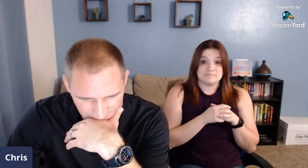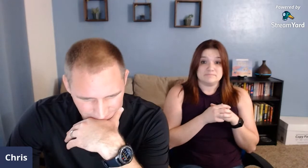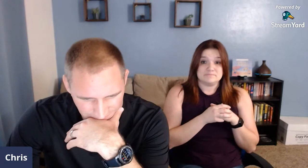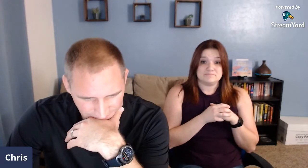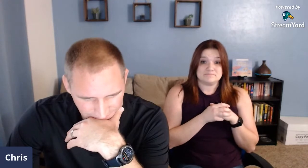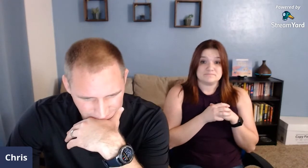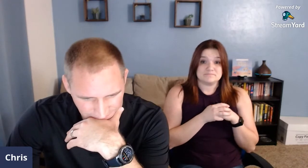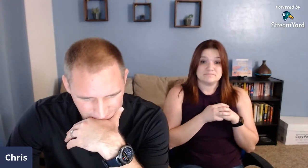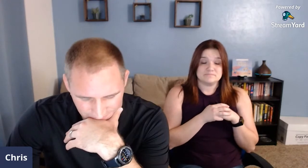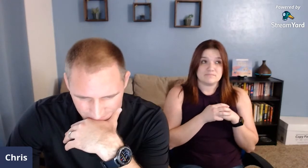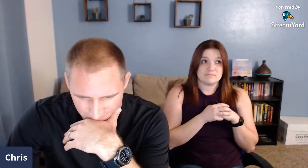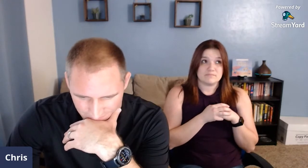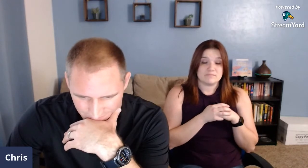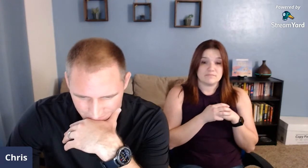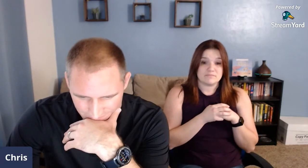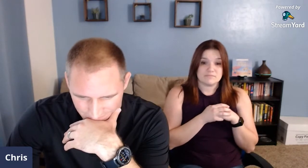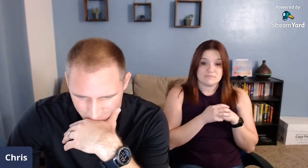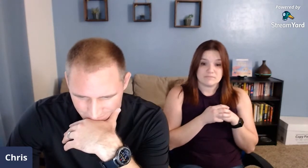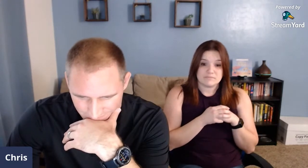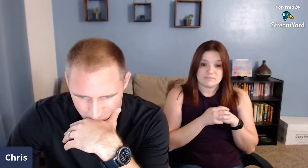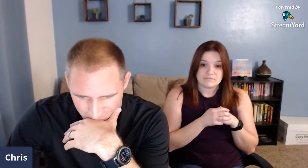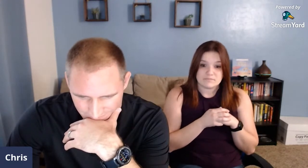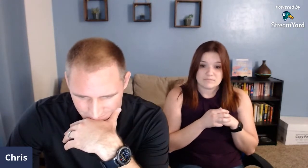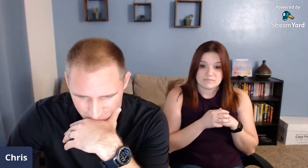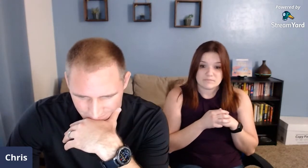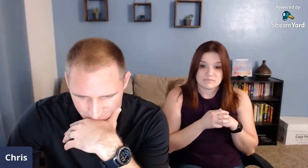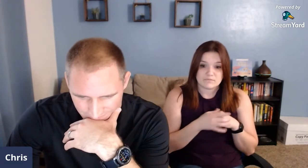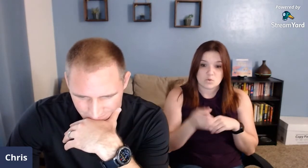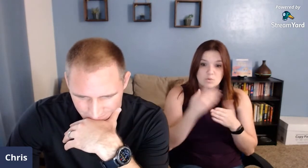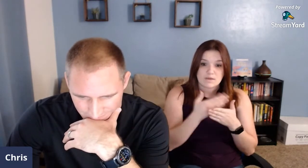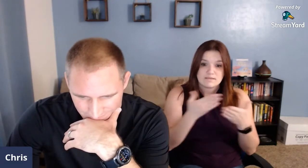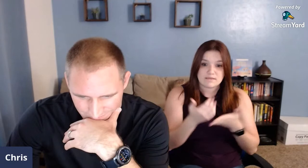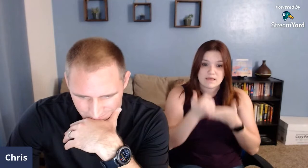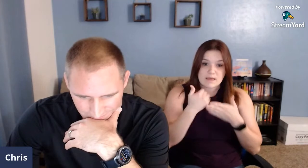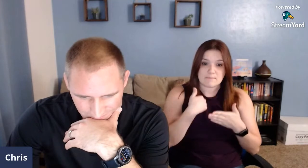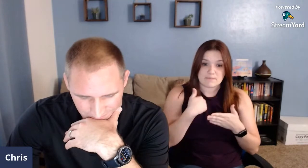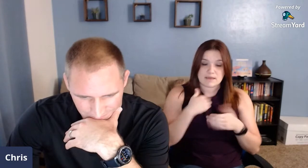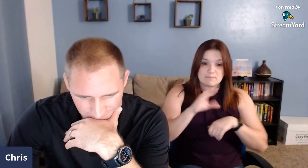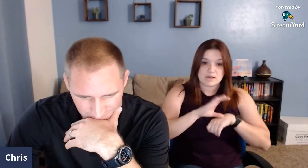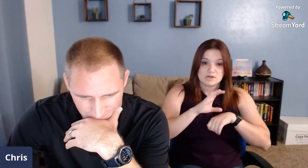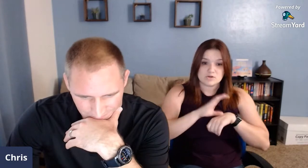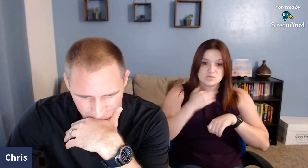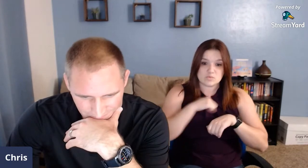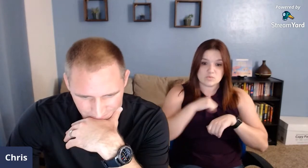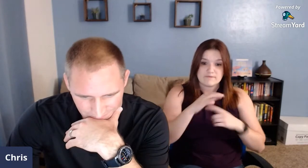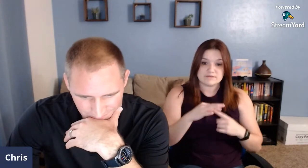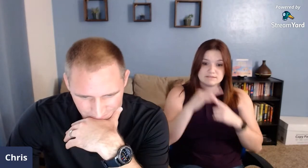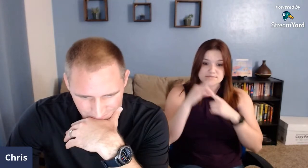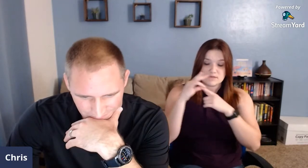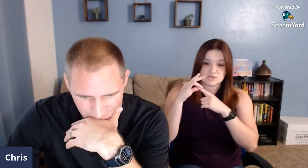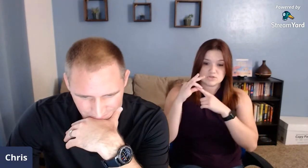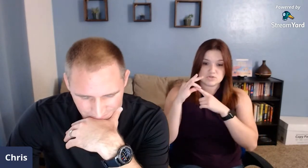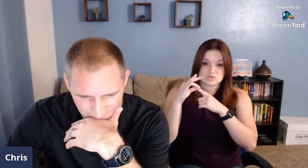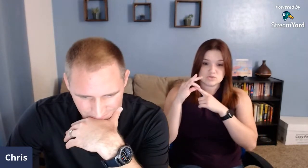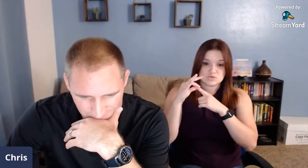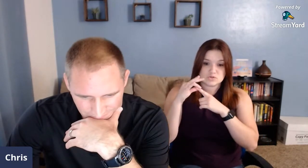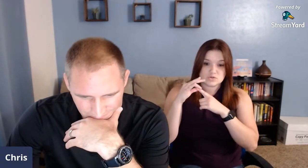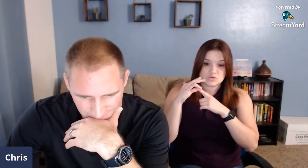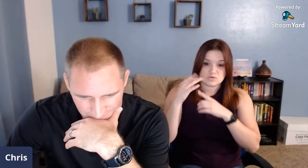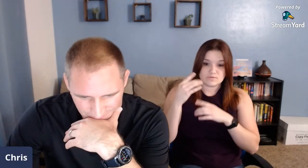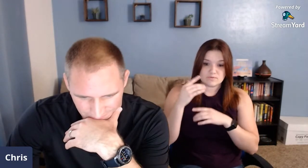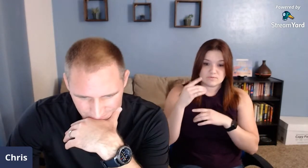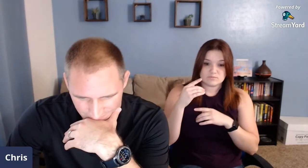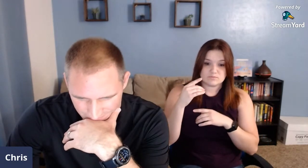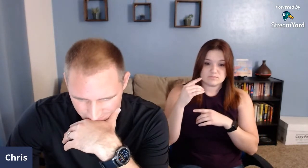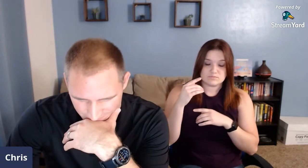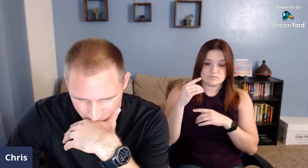them. One thing that helped me at my church, Johnny, is that we have a special service for about